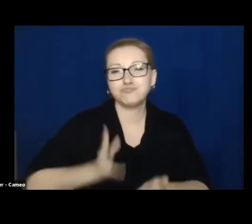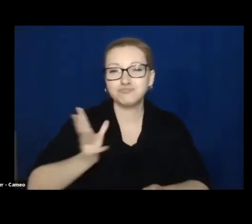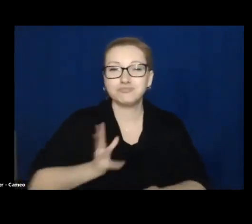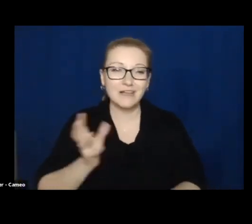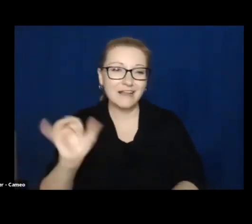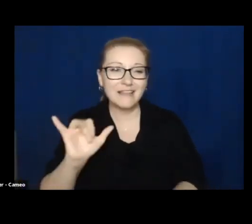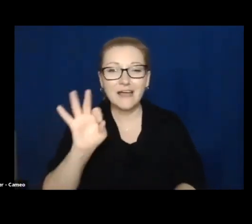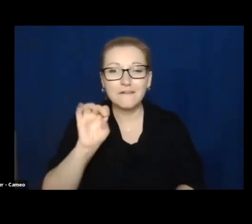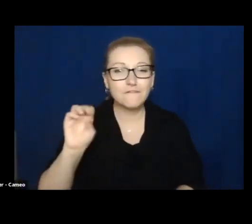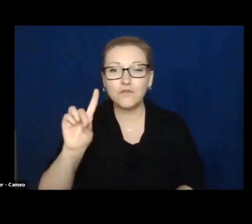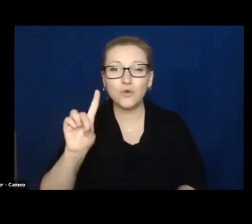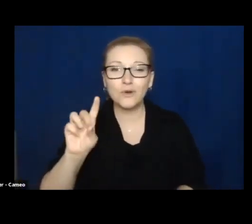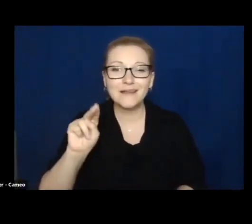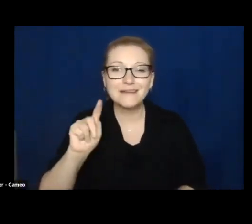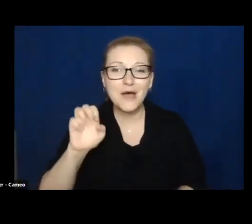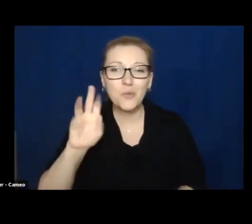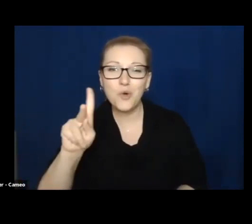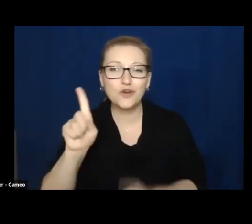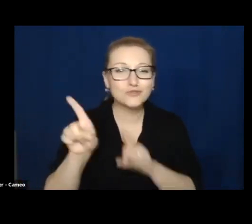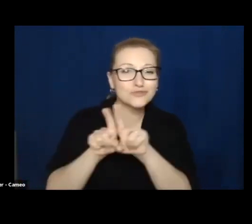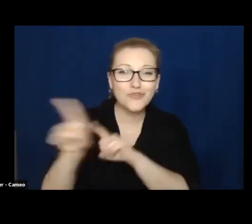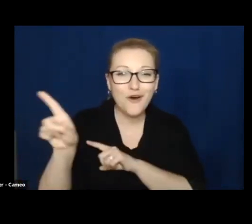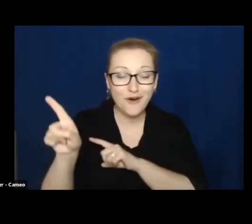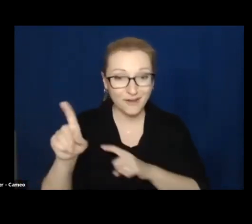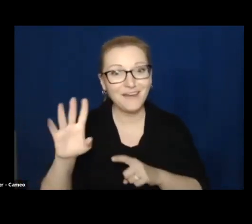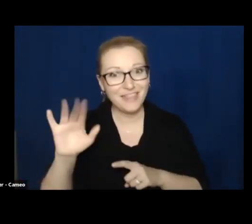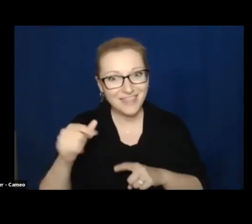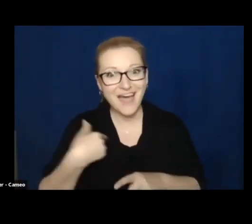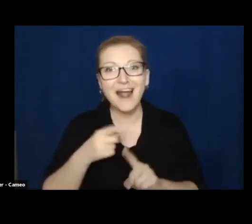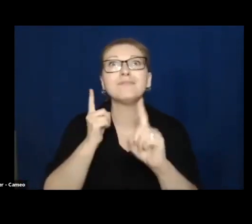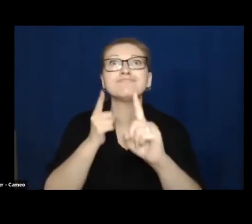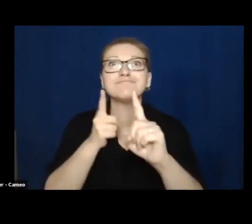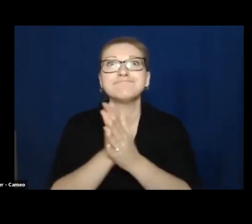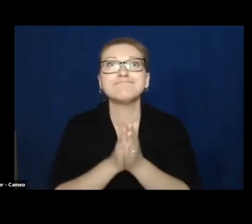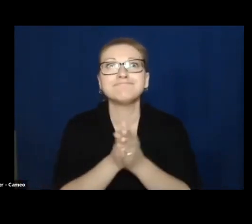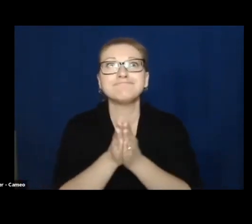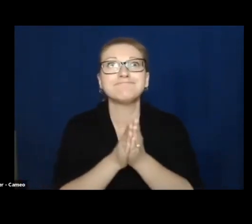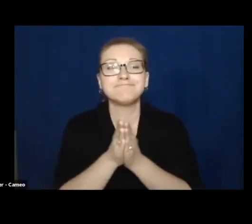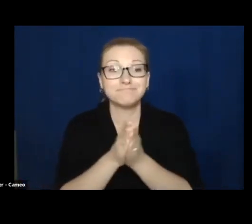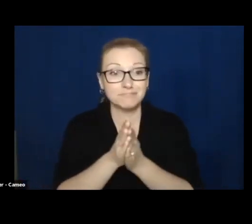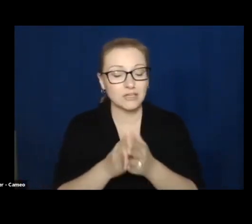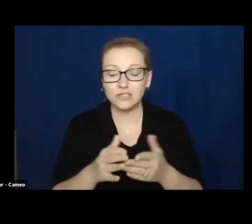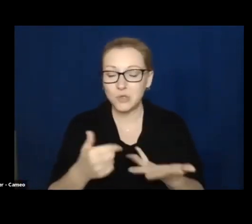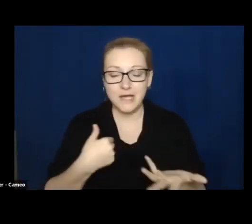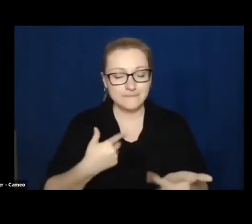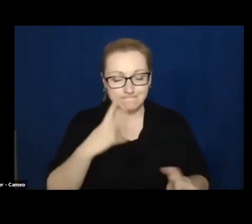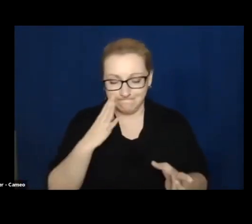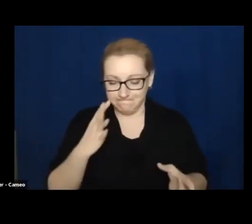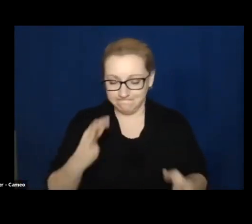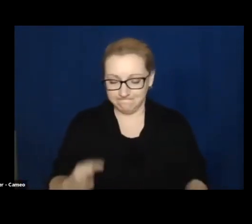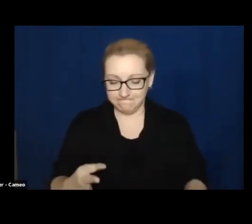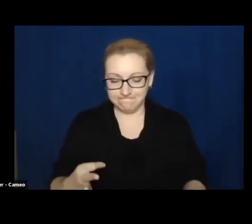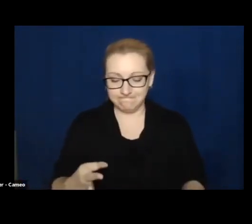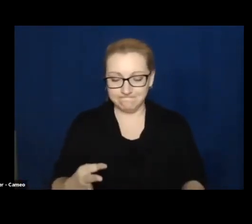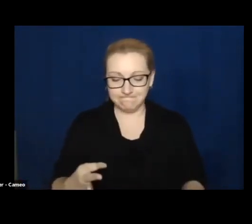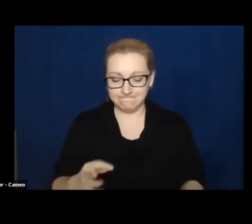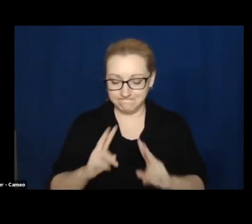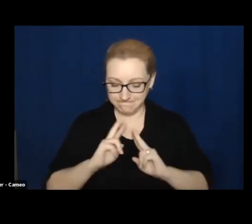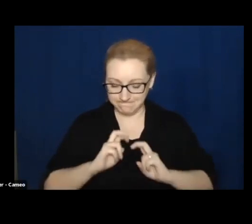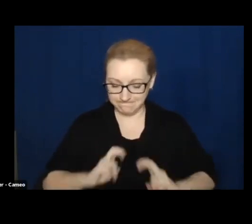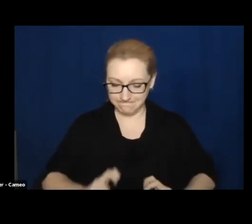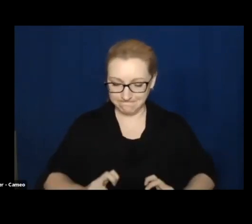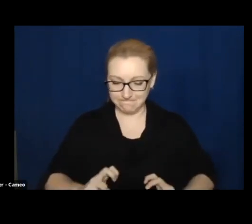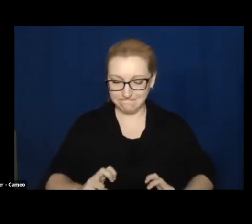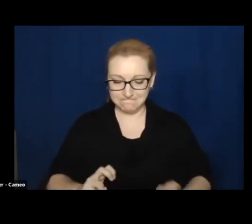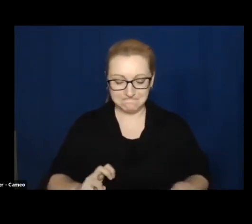star. That's what was motivating me. So I dug deep and I said, you know, I looked at myself as a patient. This